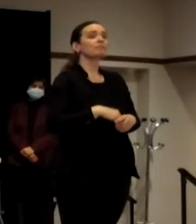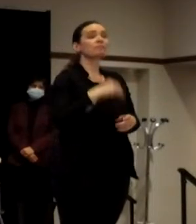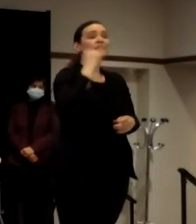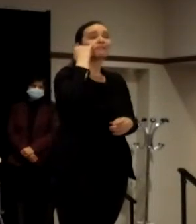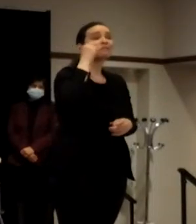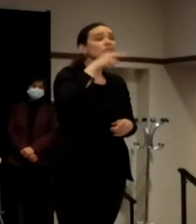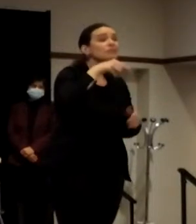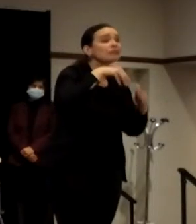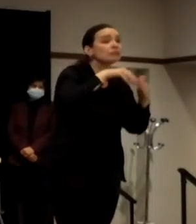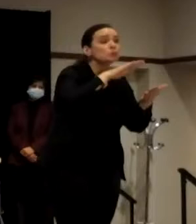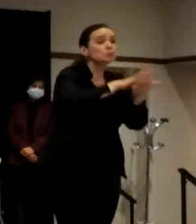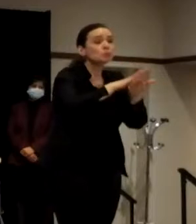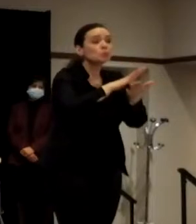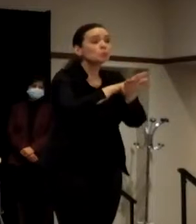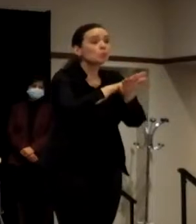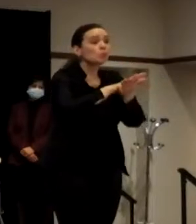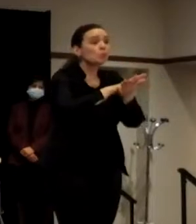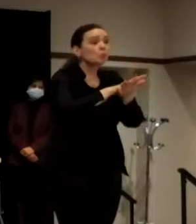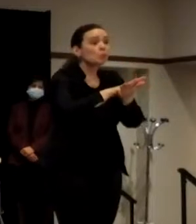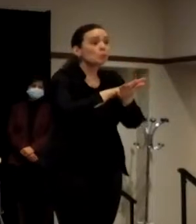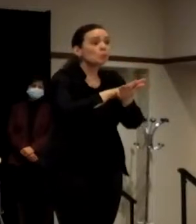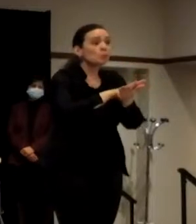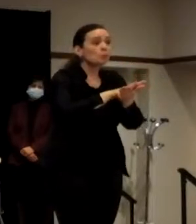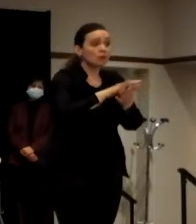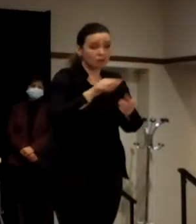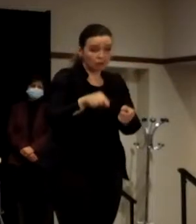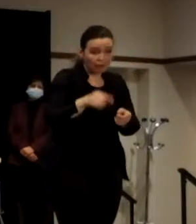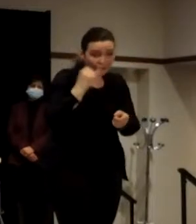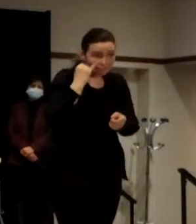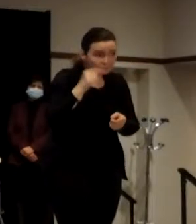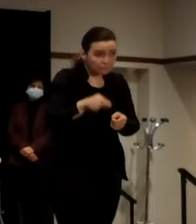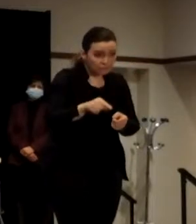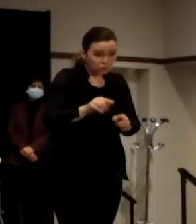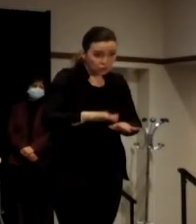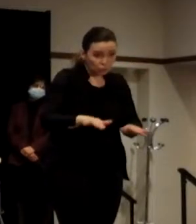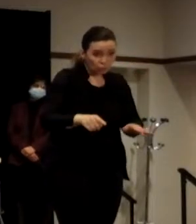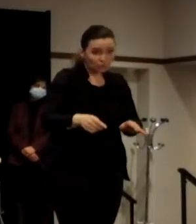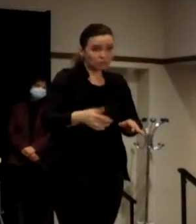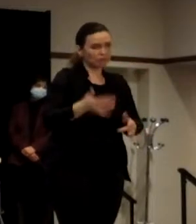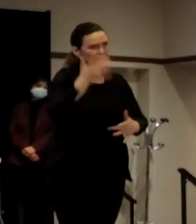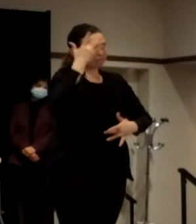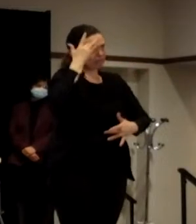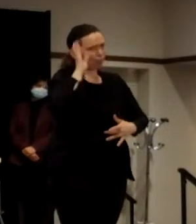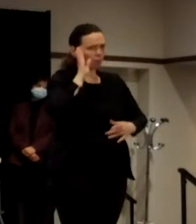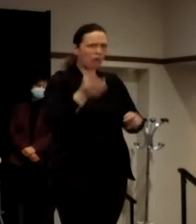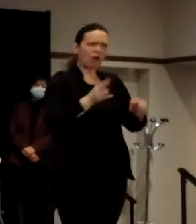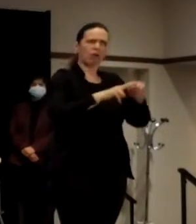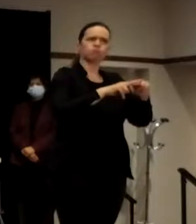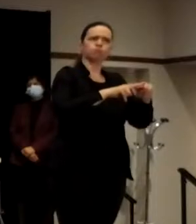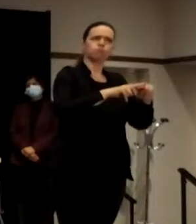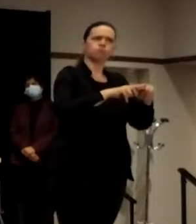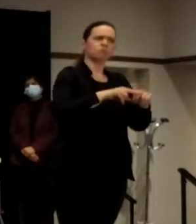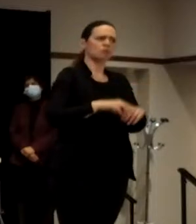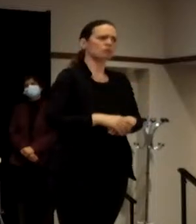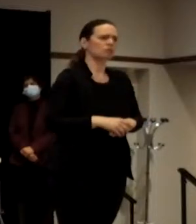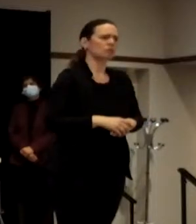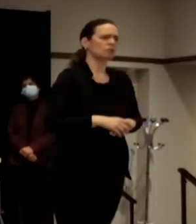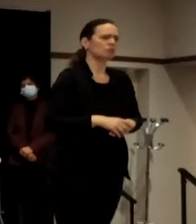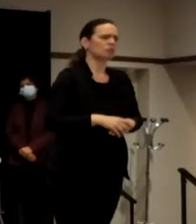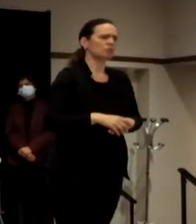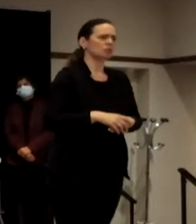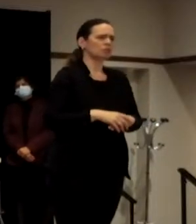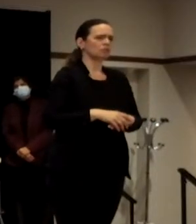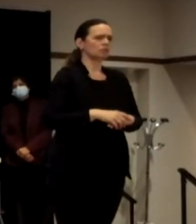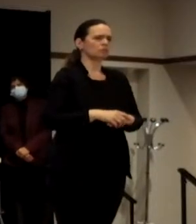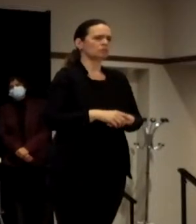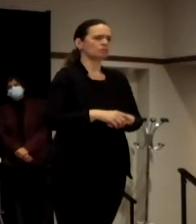learners. The data is the data there. That tells the story. How will you continue to test students? What's the plan? Yeah, so we're going to want the districts to continue to